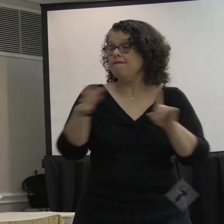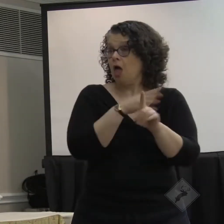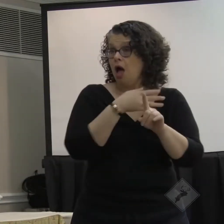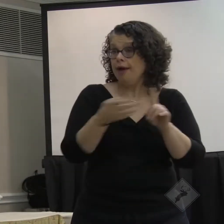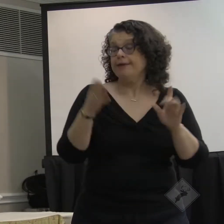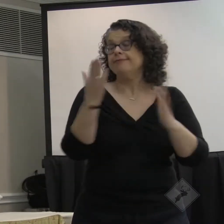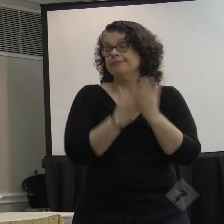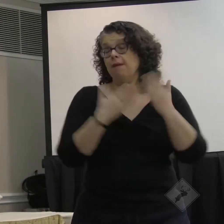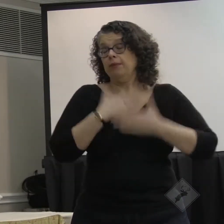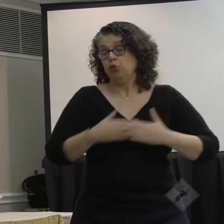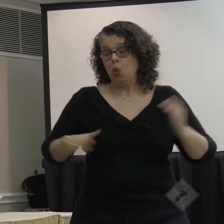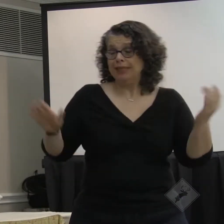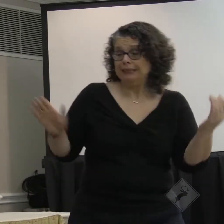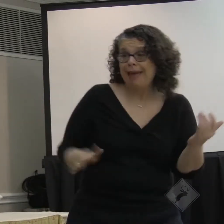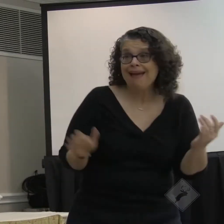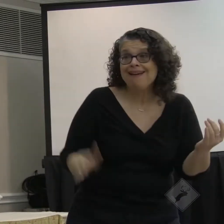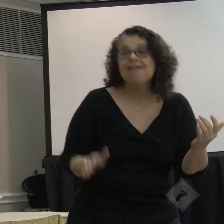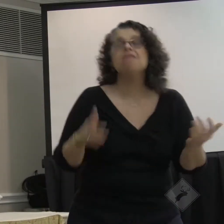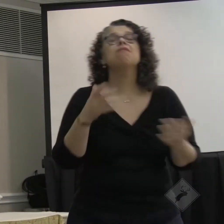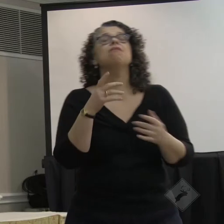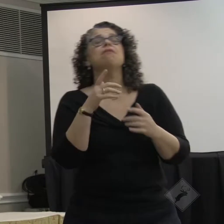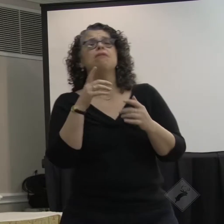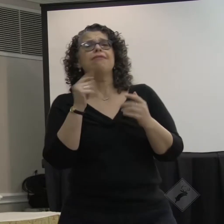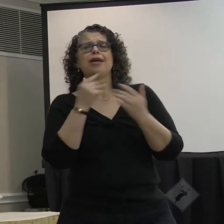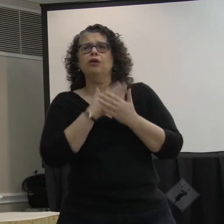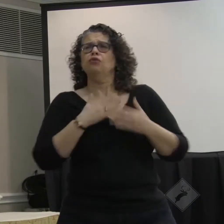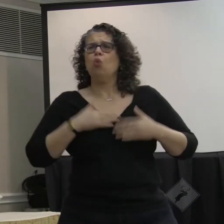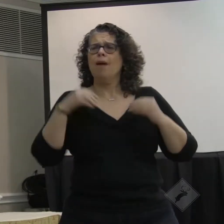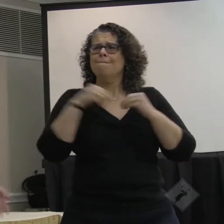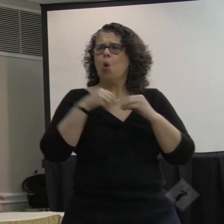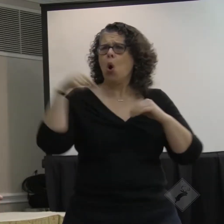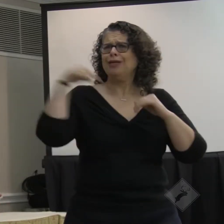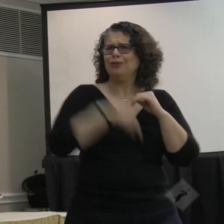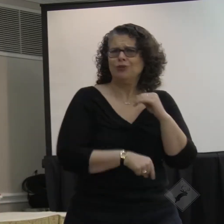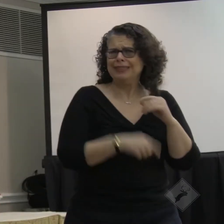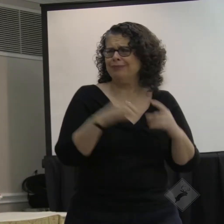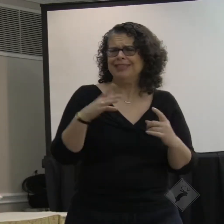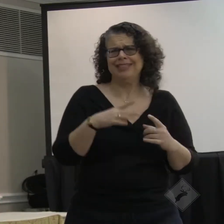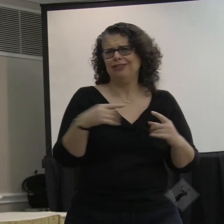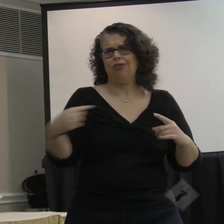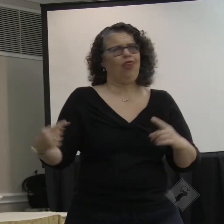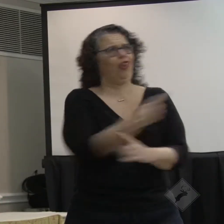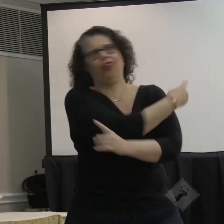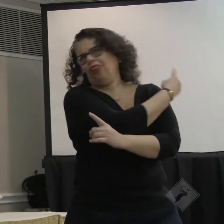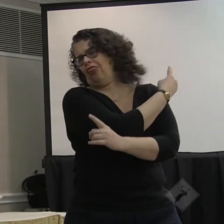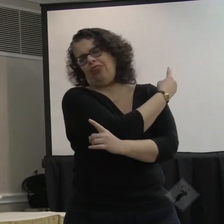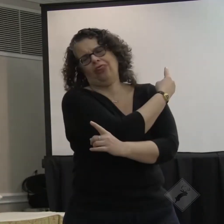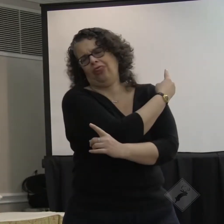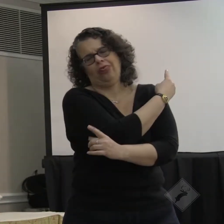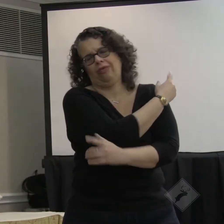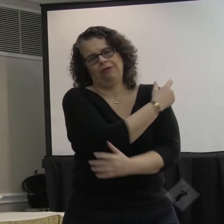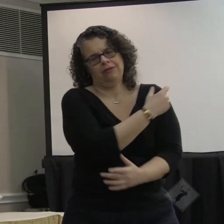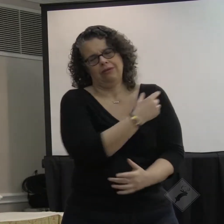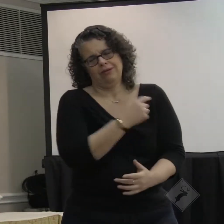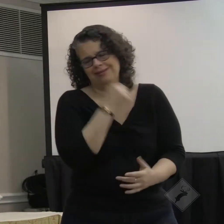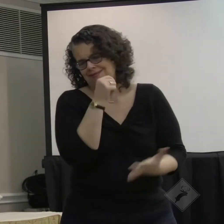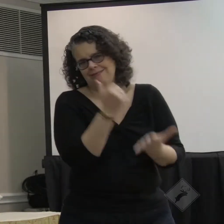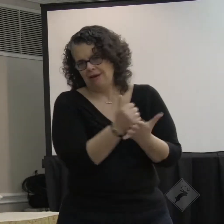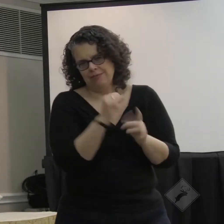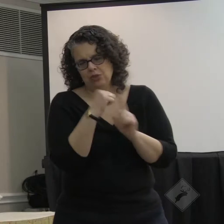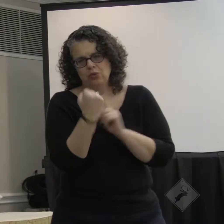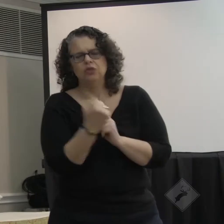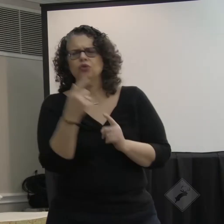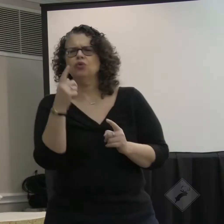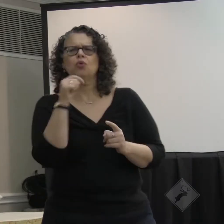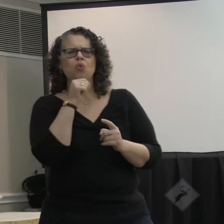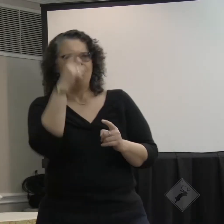flog, they like a little bit more extreme sensation, that doesn't make your point for you. So you don't have to think